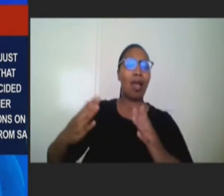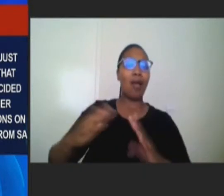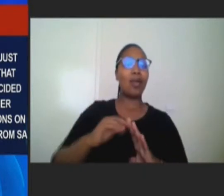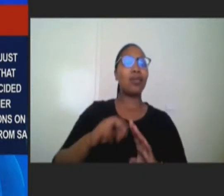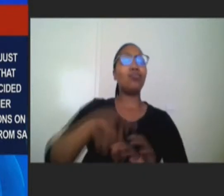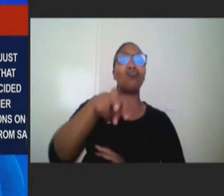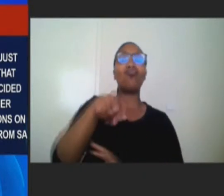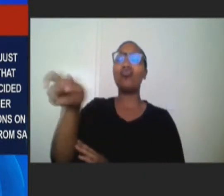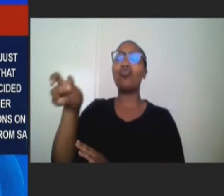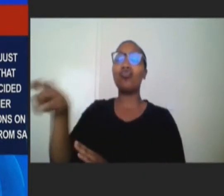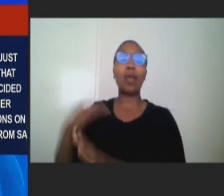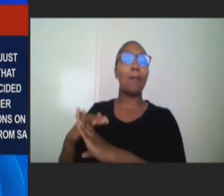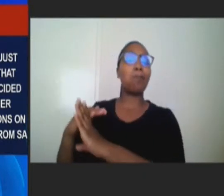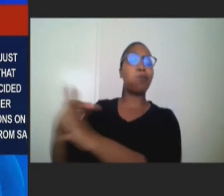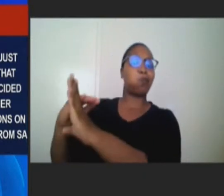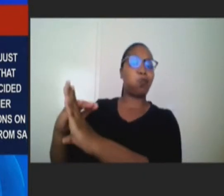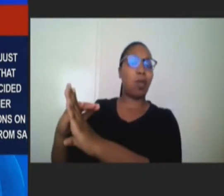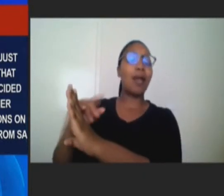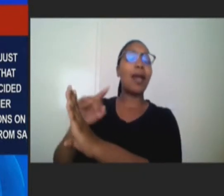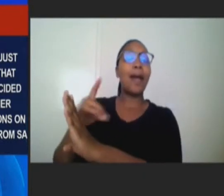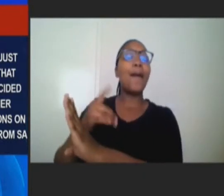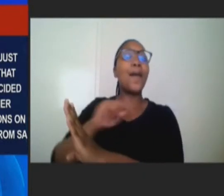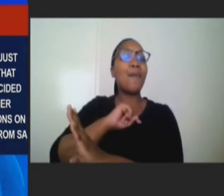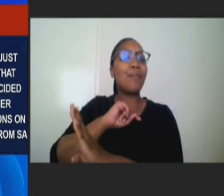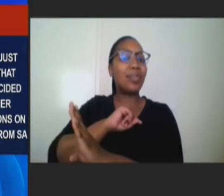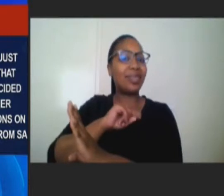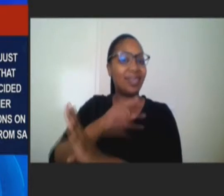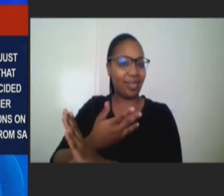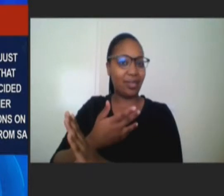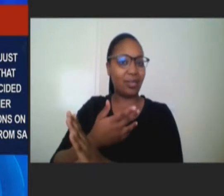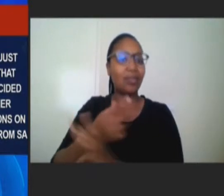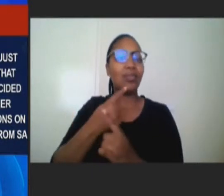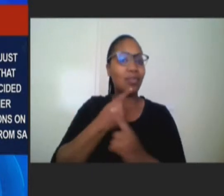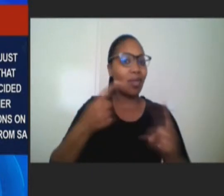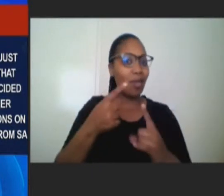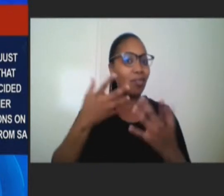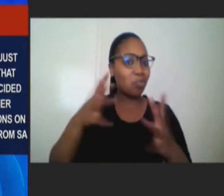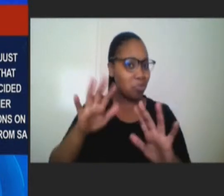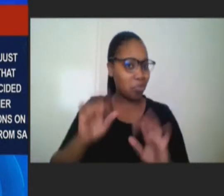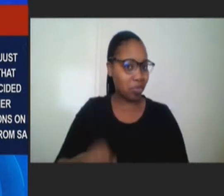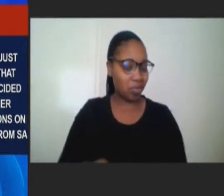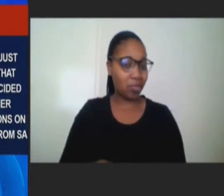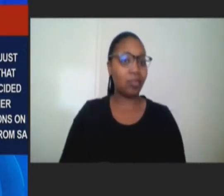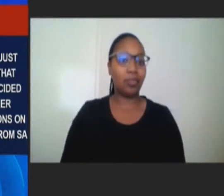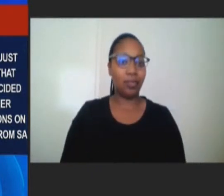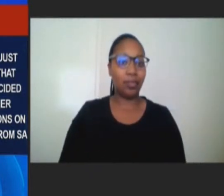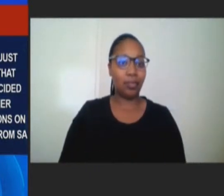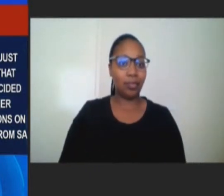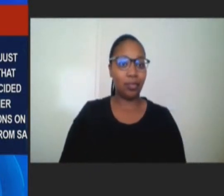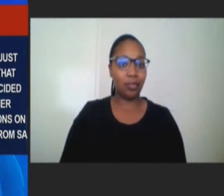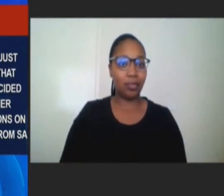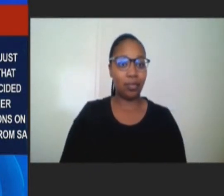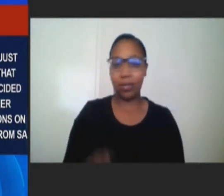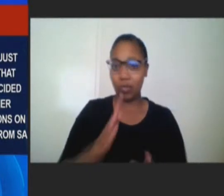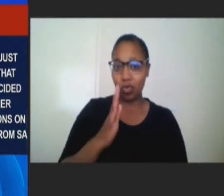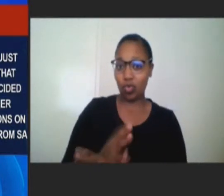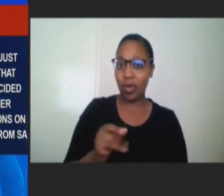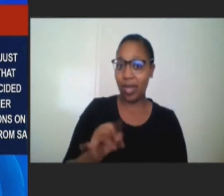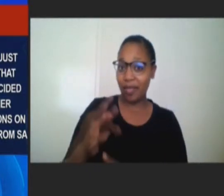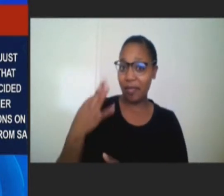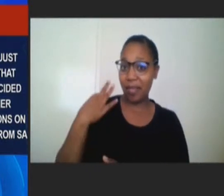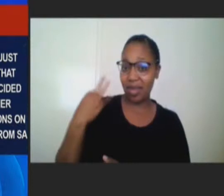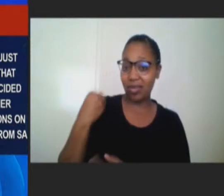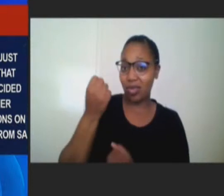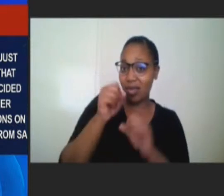say bans? So the cause of travel bans. I'm not sure if you understand, Minister and the members of the